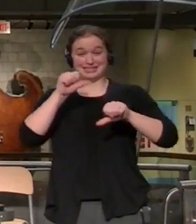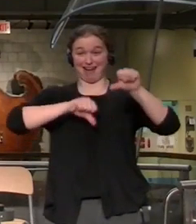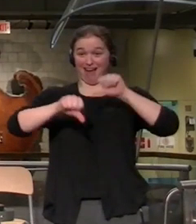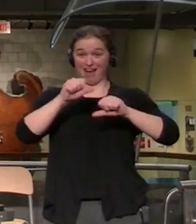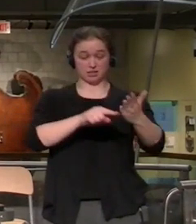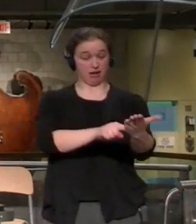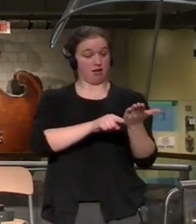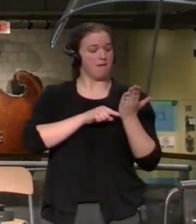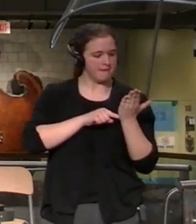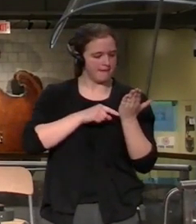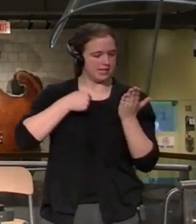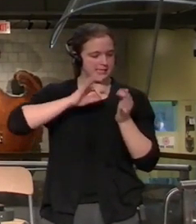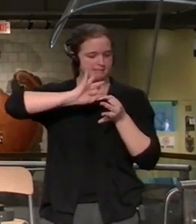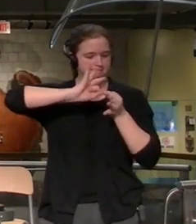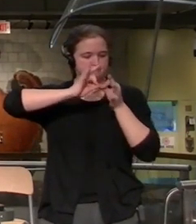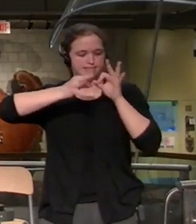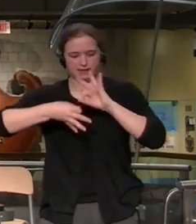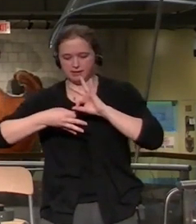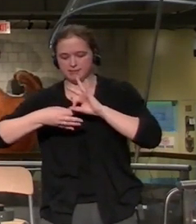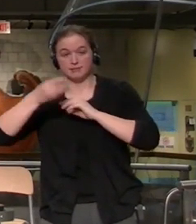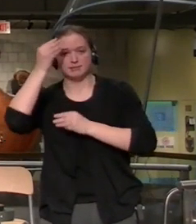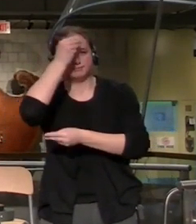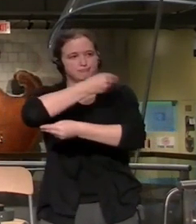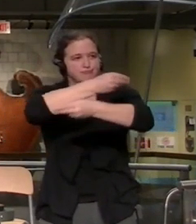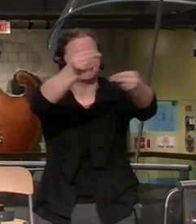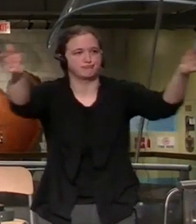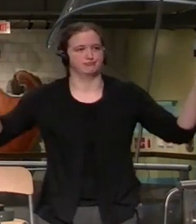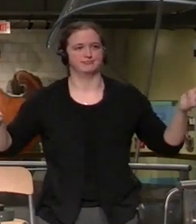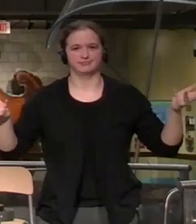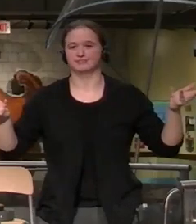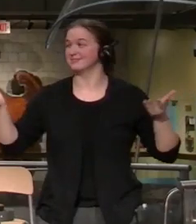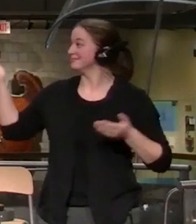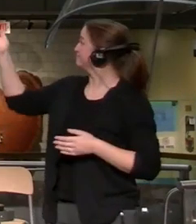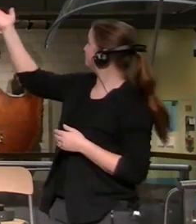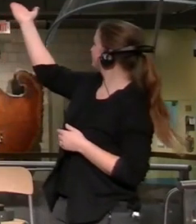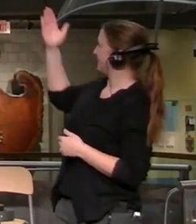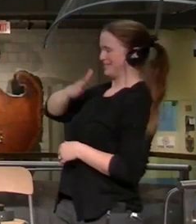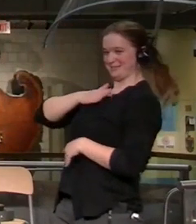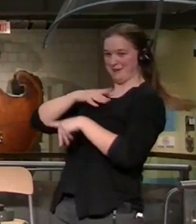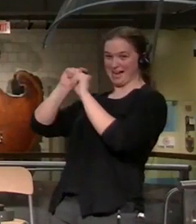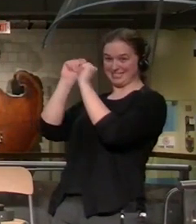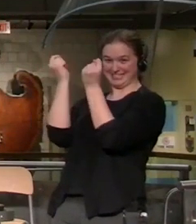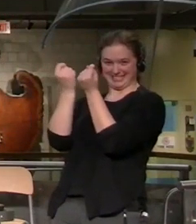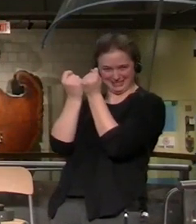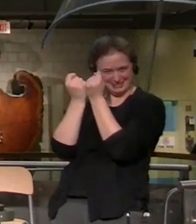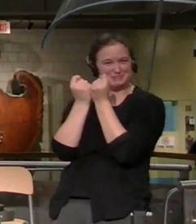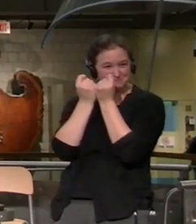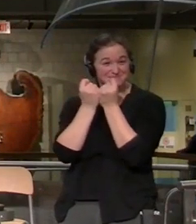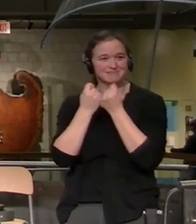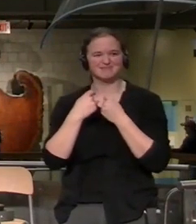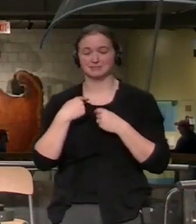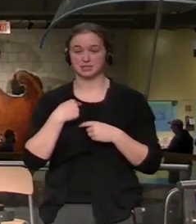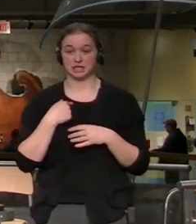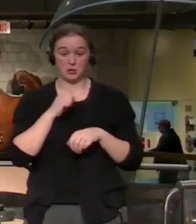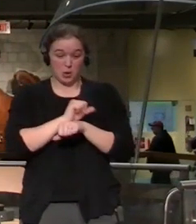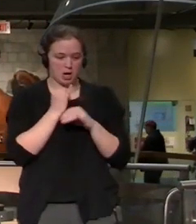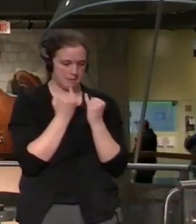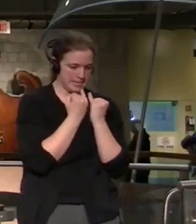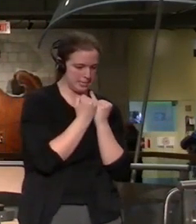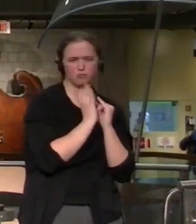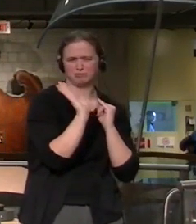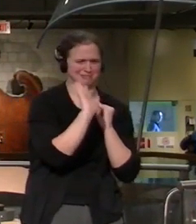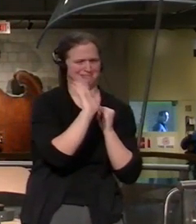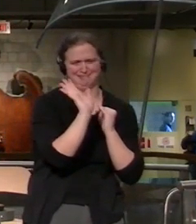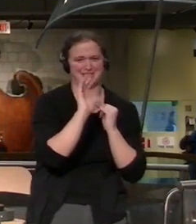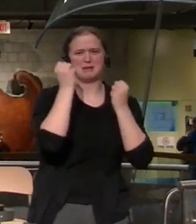it. This is my fantastic team. Neuroscience is not done in a vacuum. It takes very large groups of people to be able